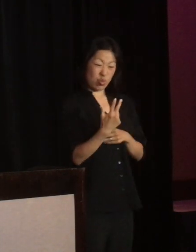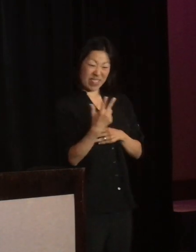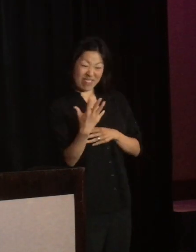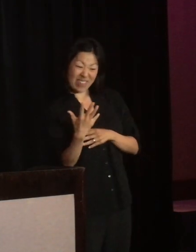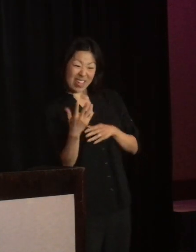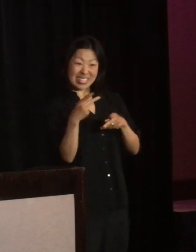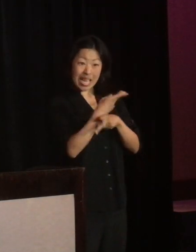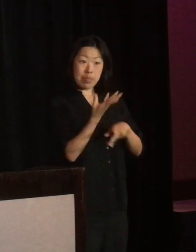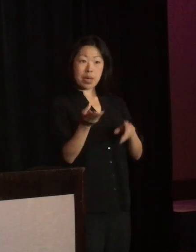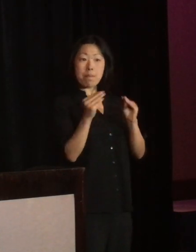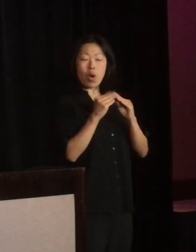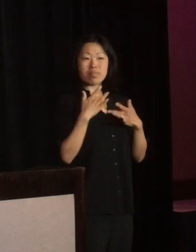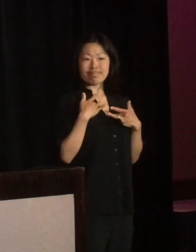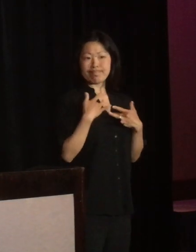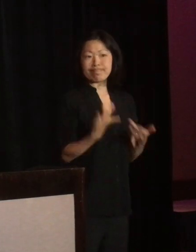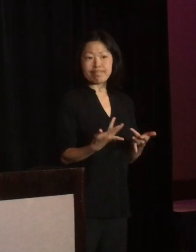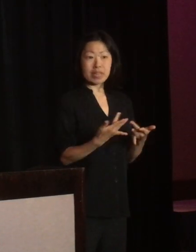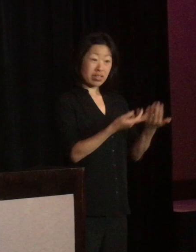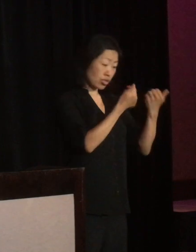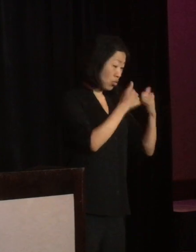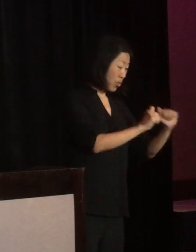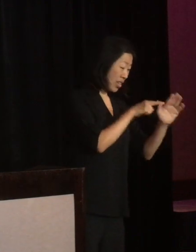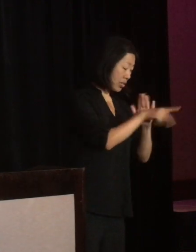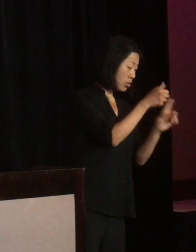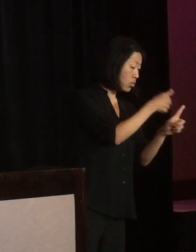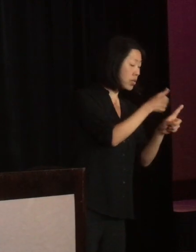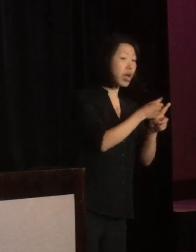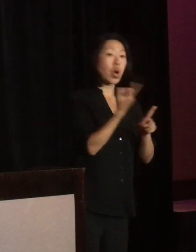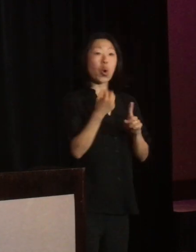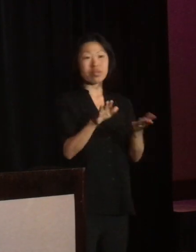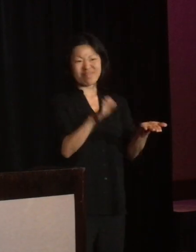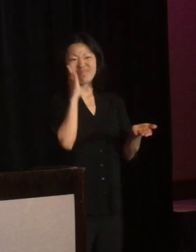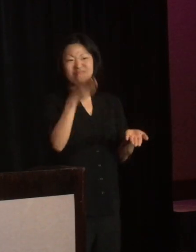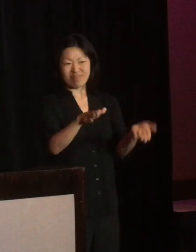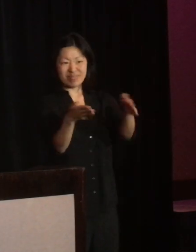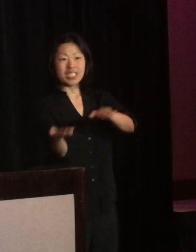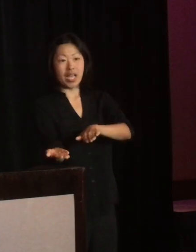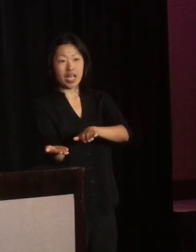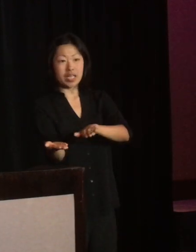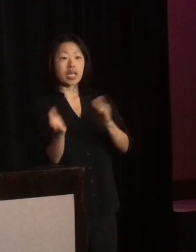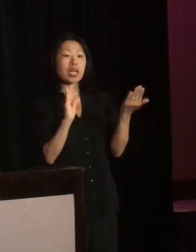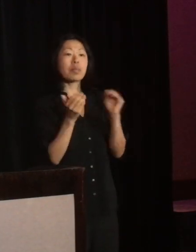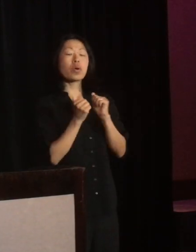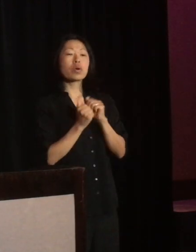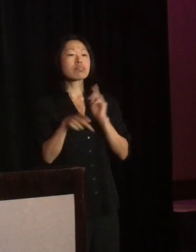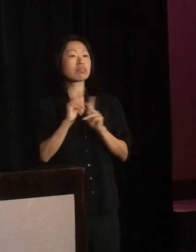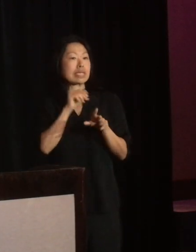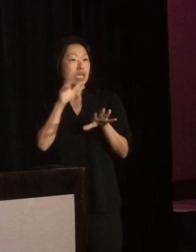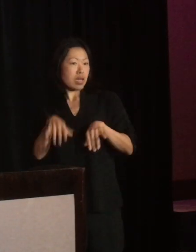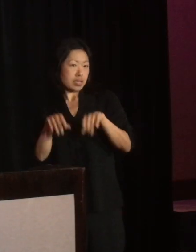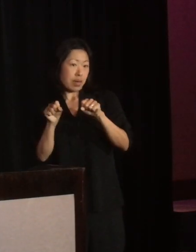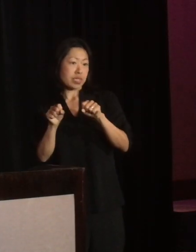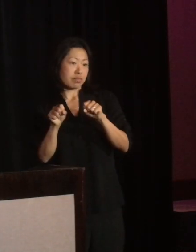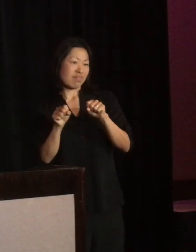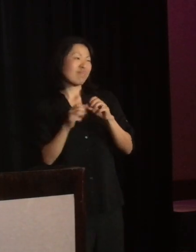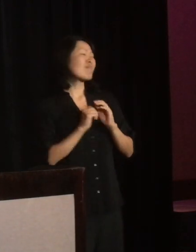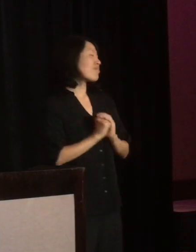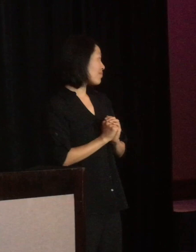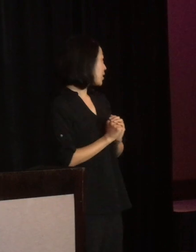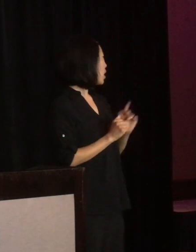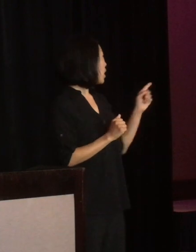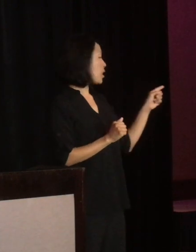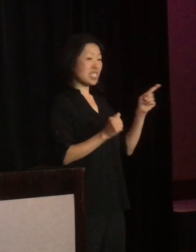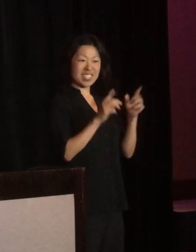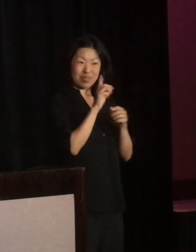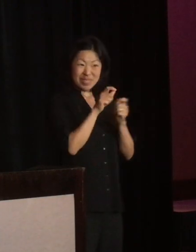more likelihood to either attempt or die from suicide than non-adoptees. In this particular study, there